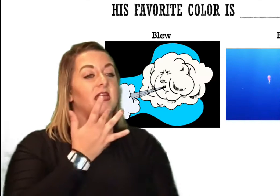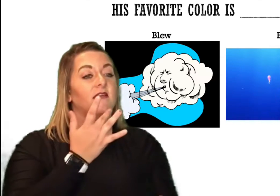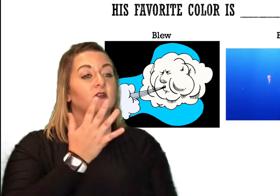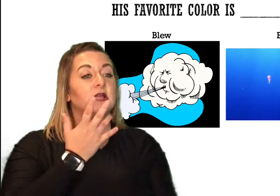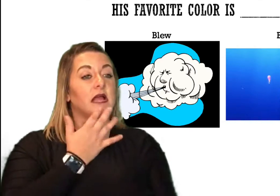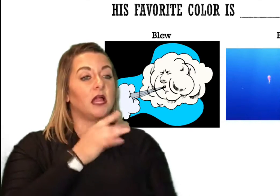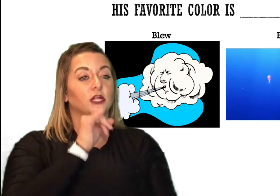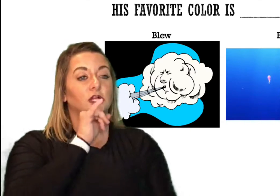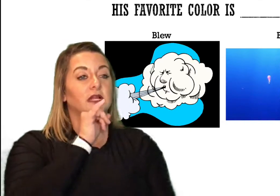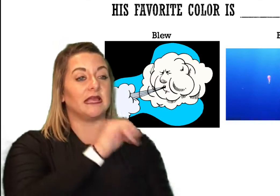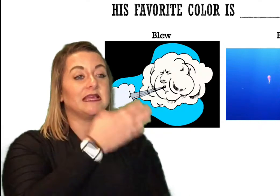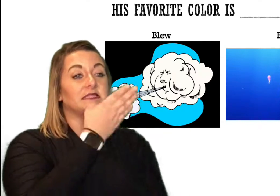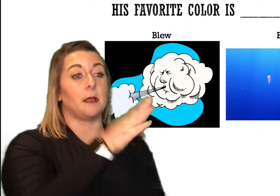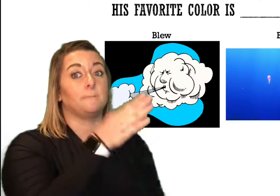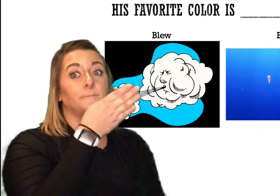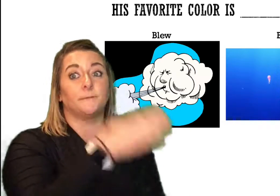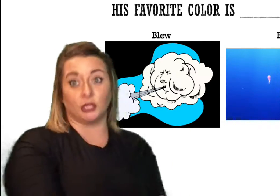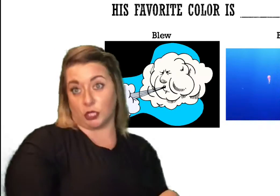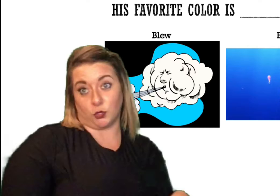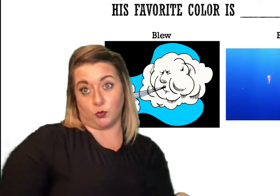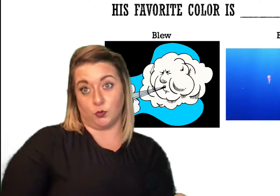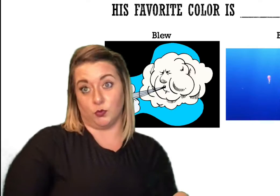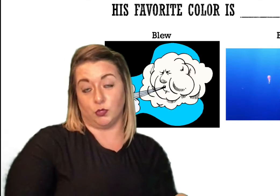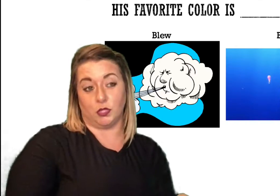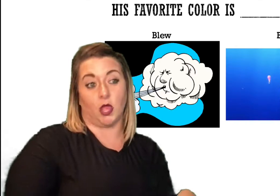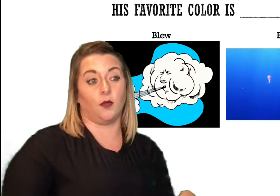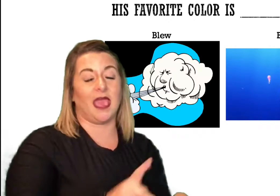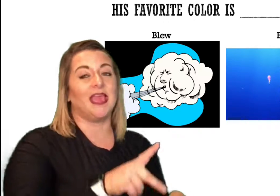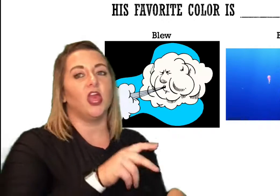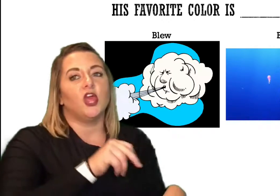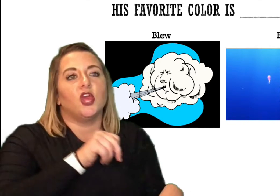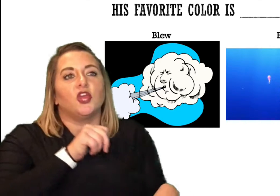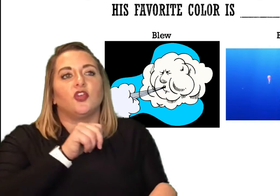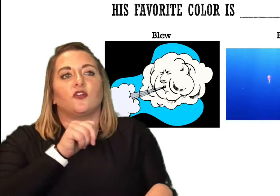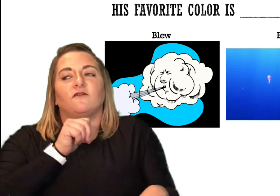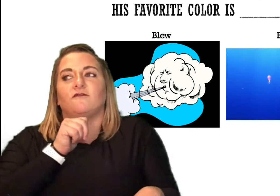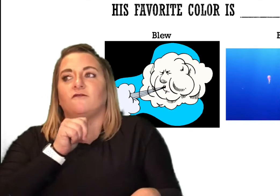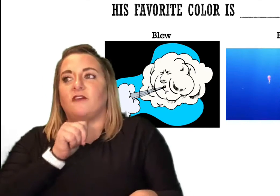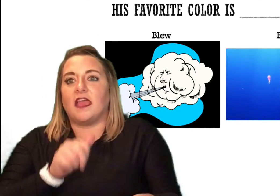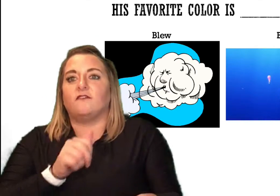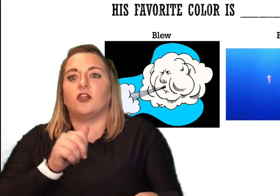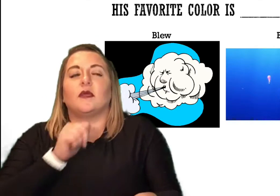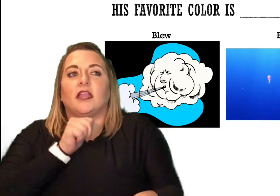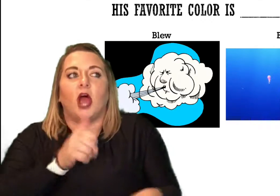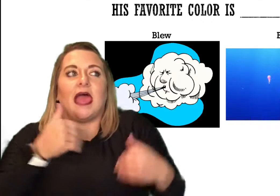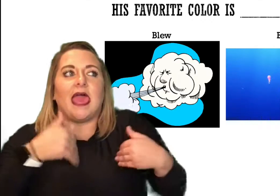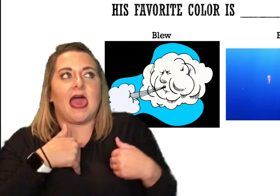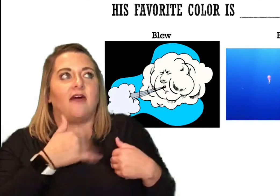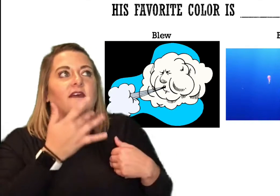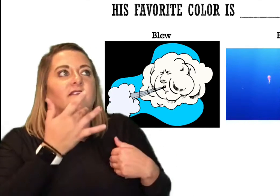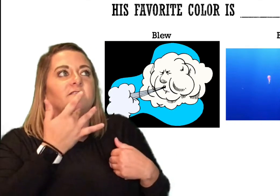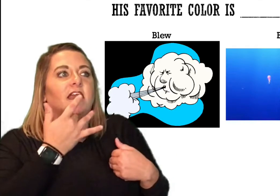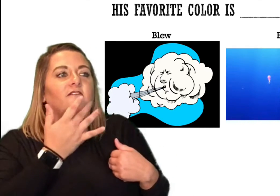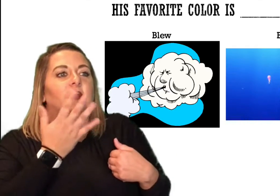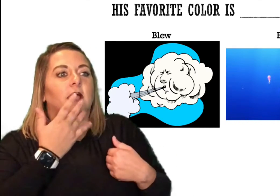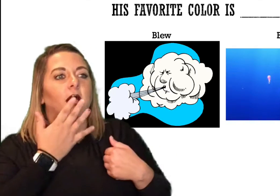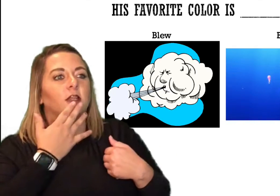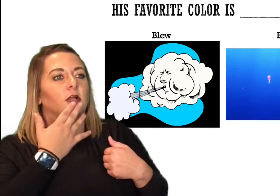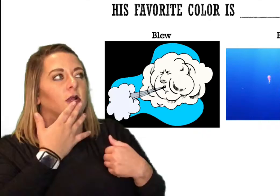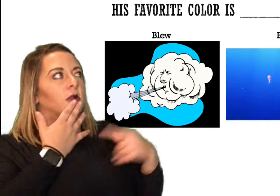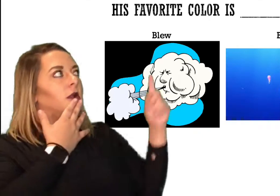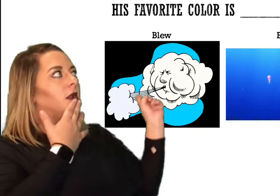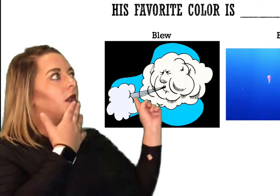His favorite color is blue. Okay? Your favorite, you cannot have a